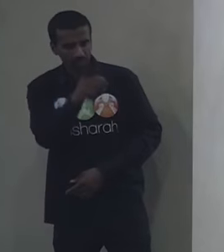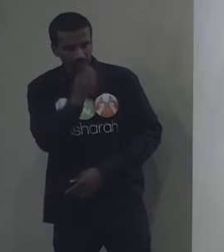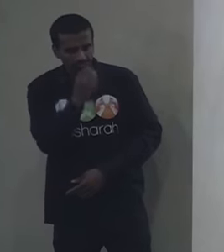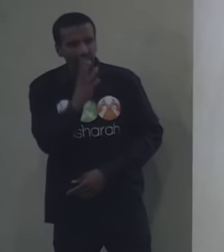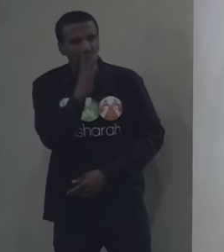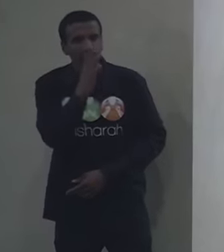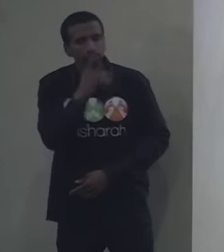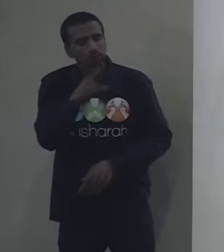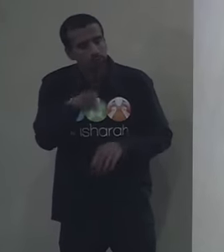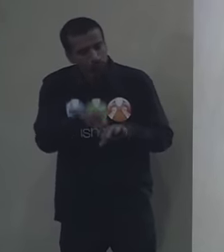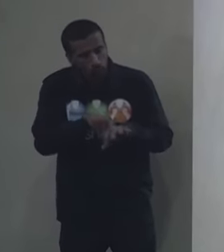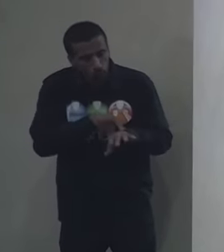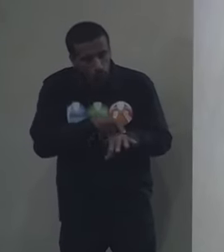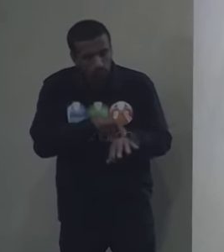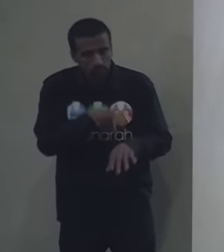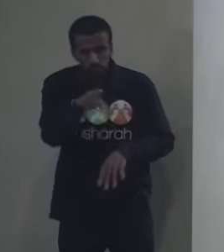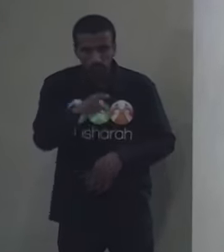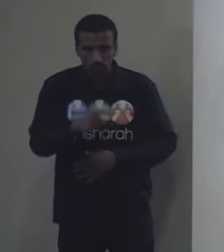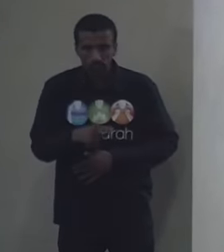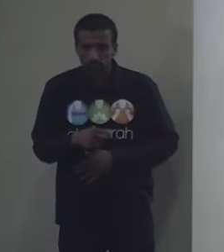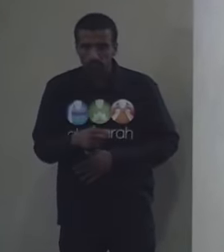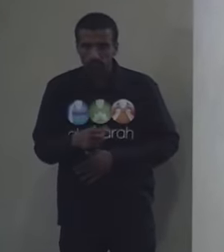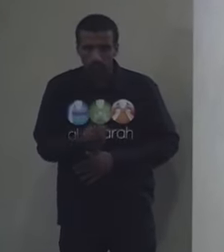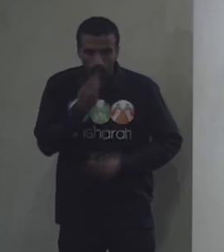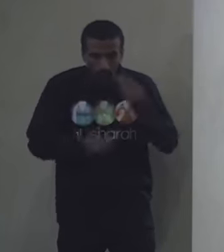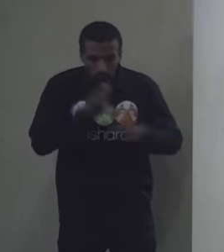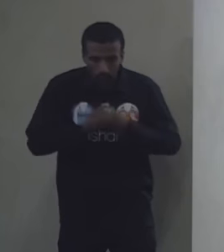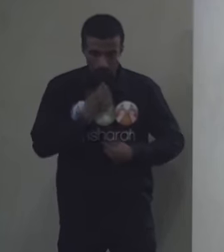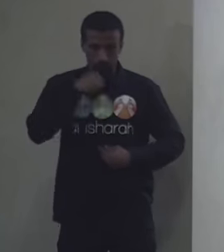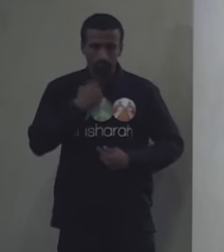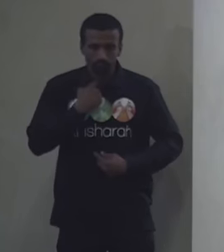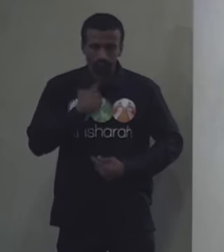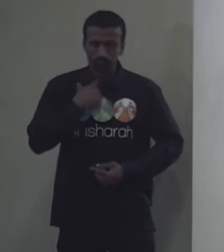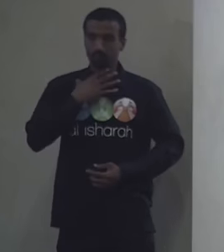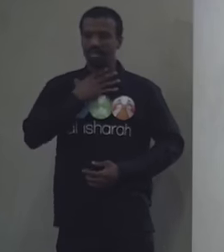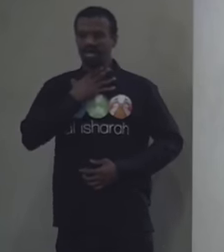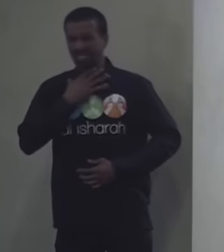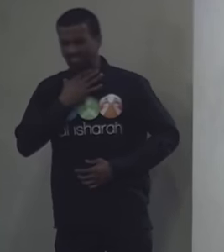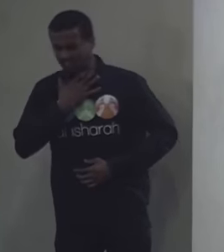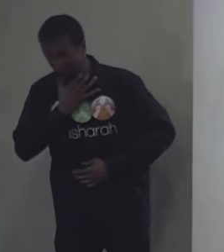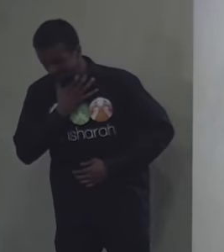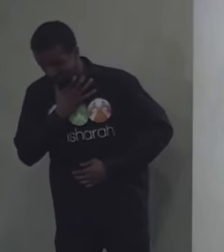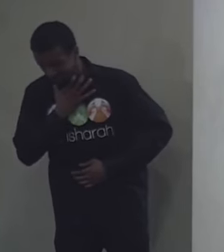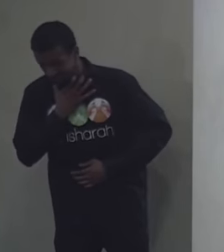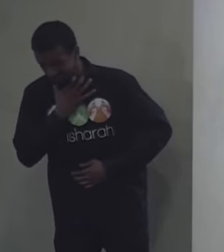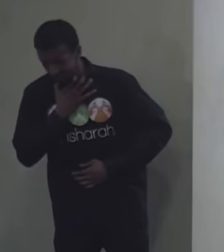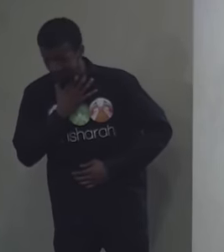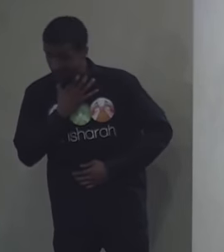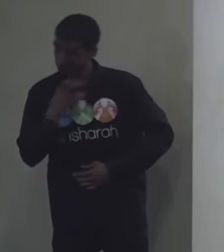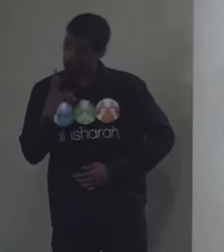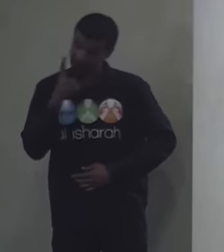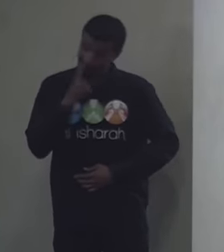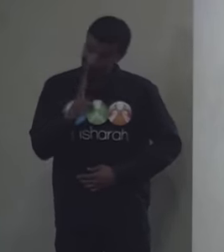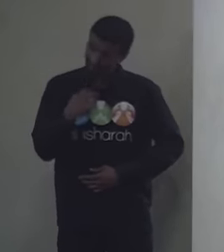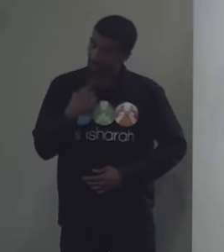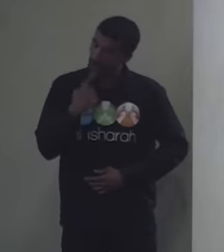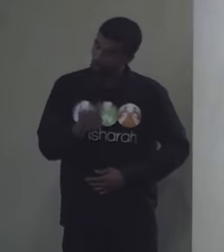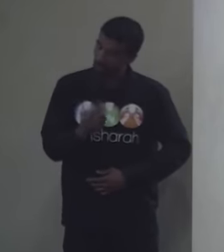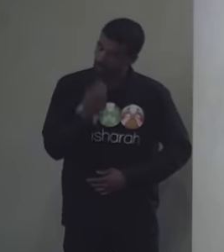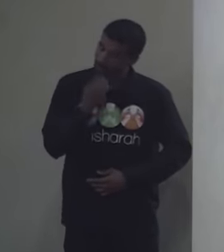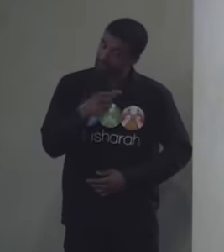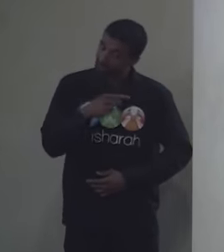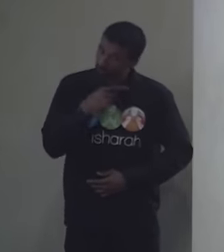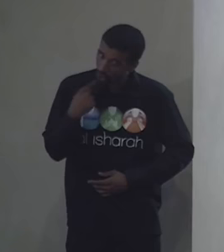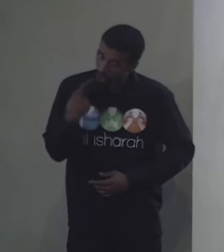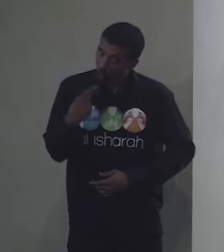then, you know, I told you eat it slowly because I made that mistake before. You see what I'm saying? The idea of haqqul yaqeen